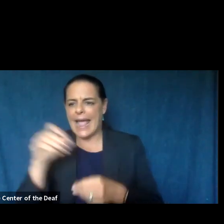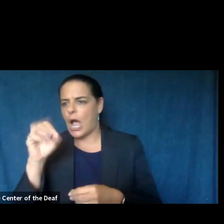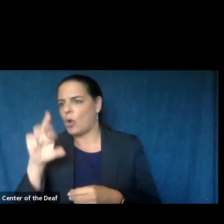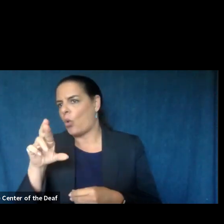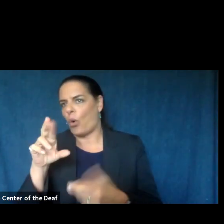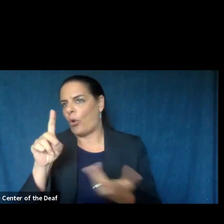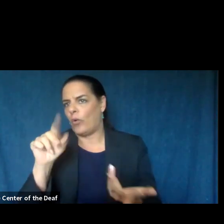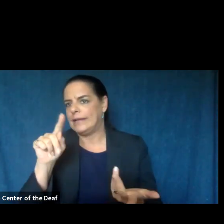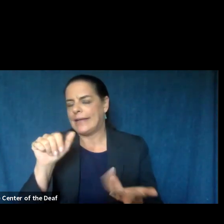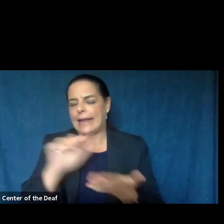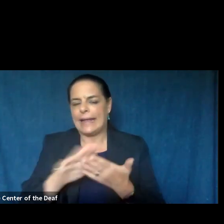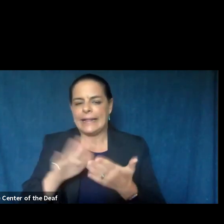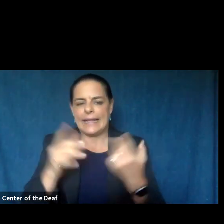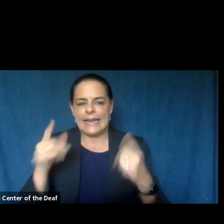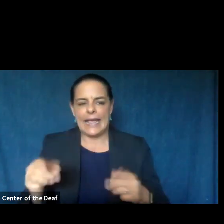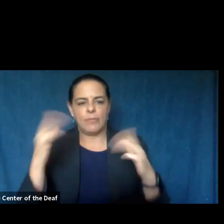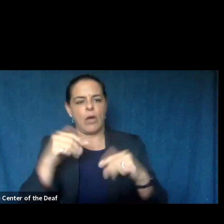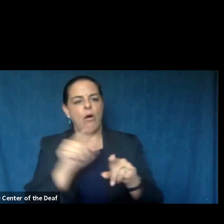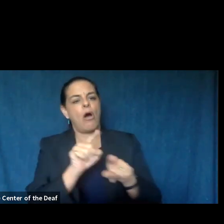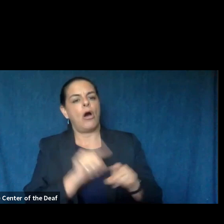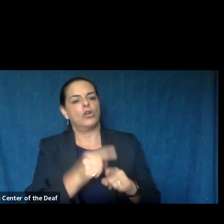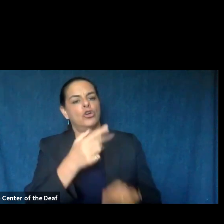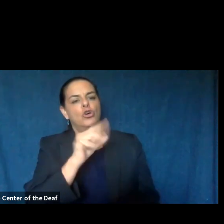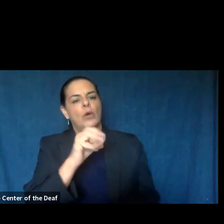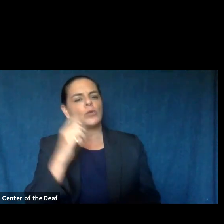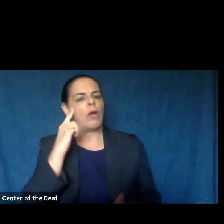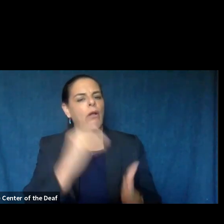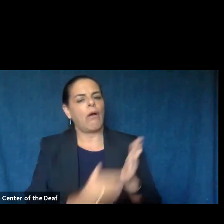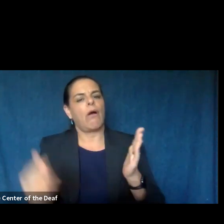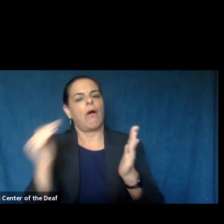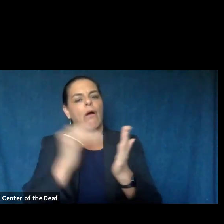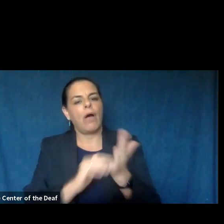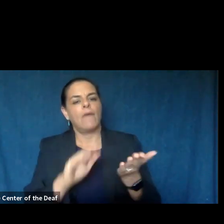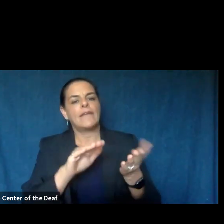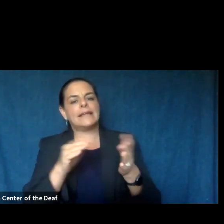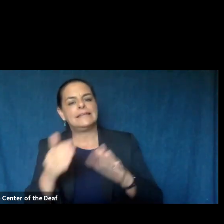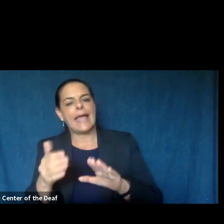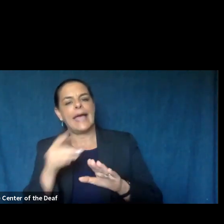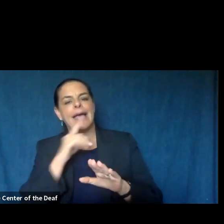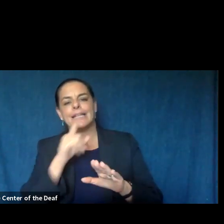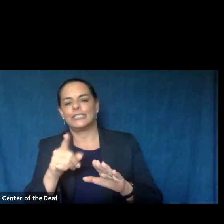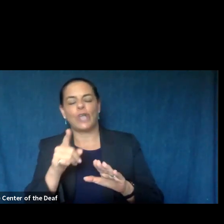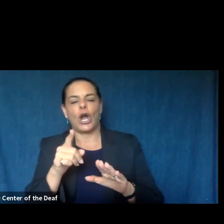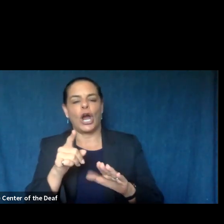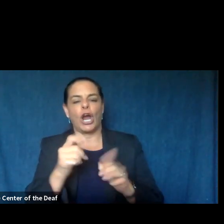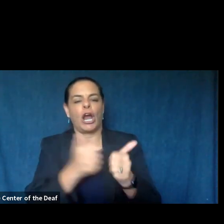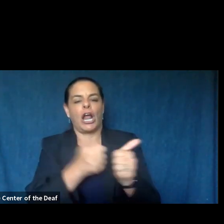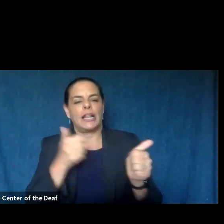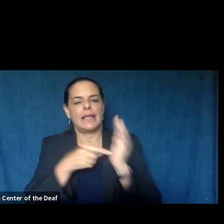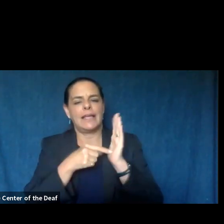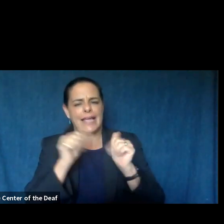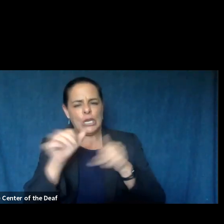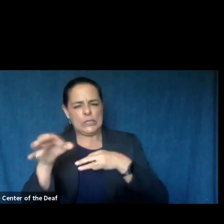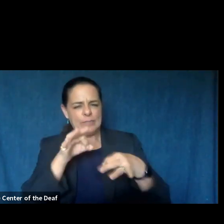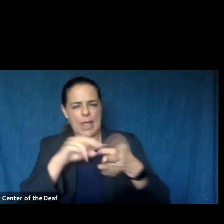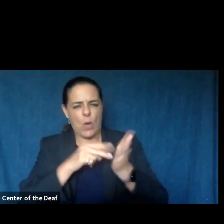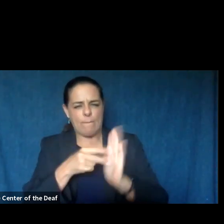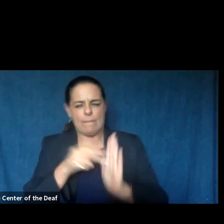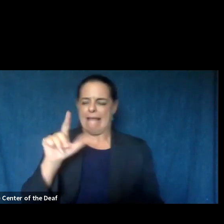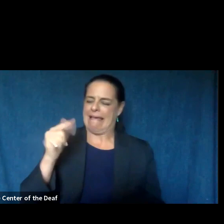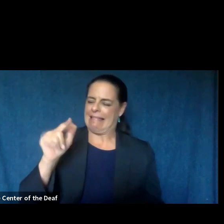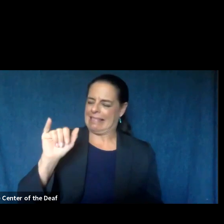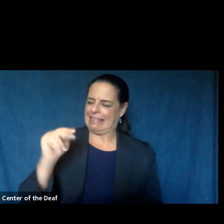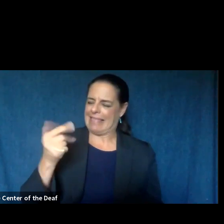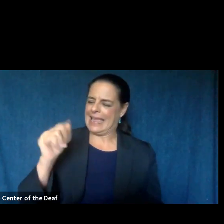happened. Also from Grace, we've heard again and again that deaths are a lagging indicator. Can you explain what that means? How much of